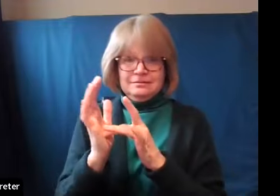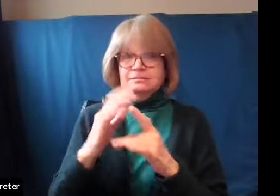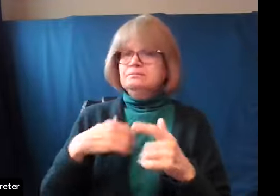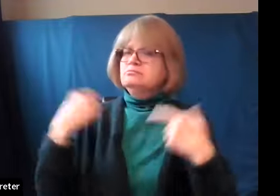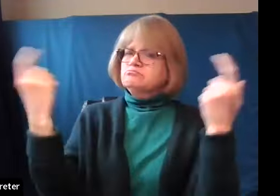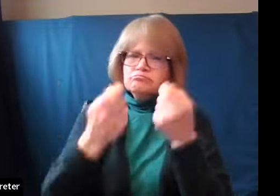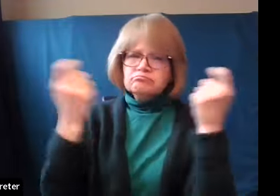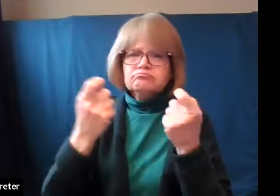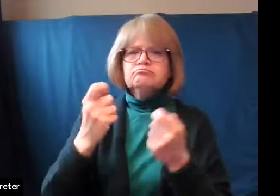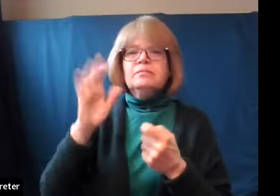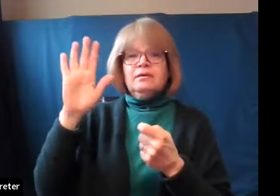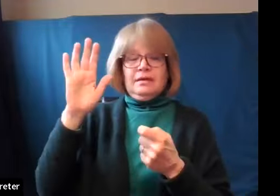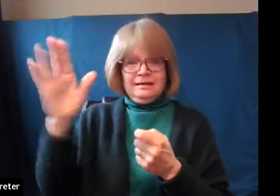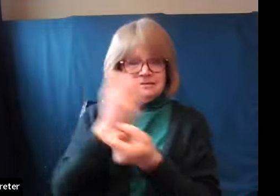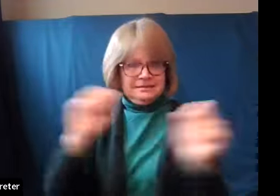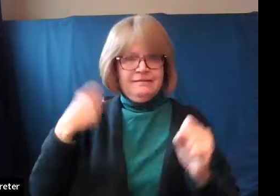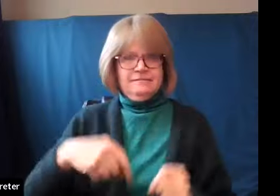his saving act on our behalf.